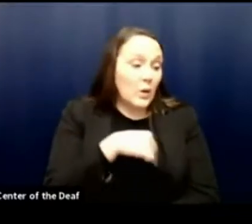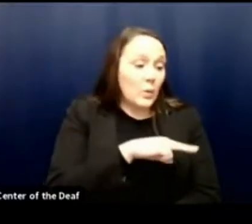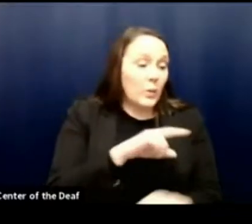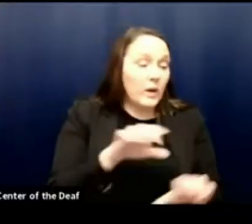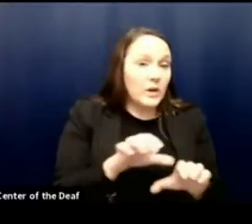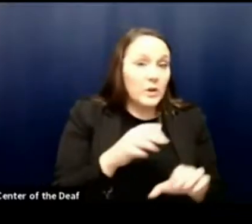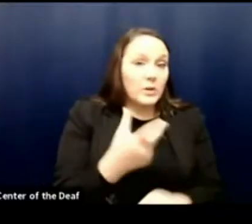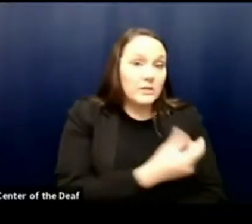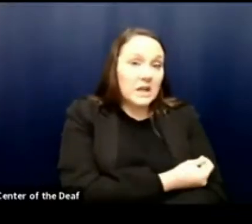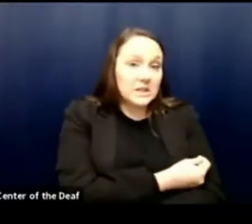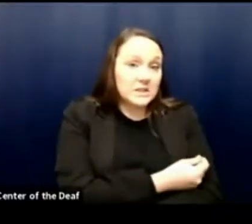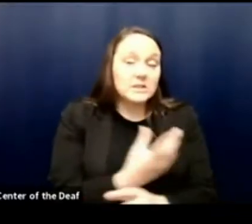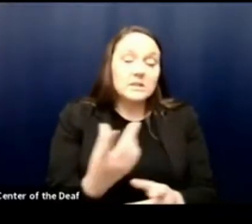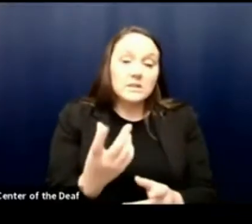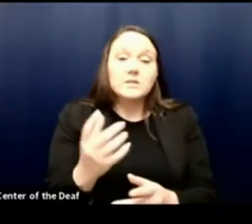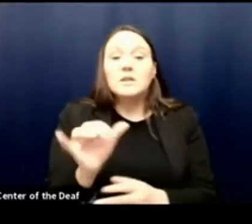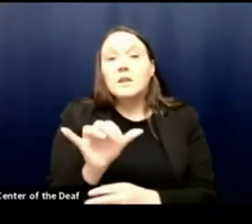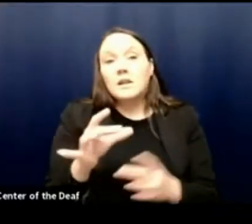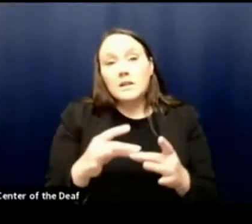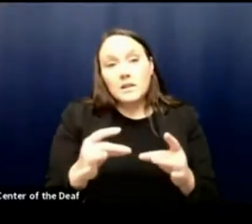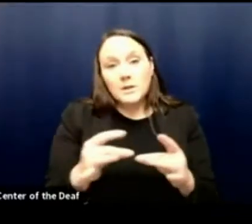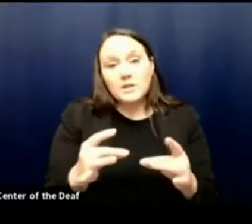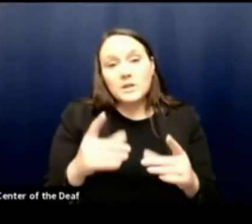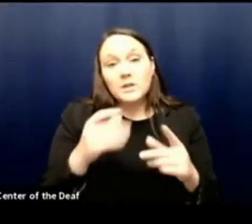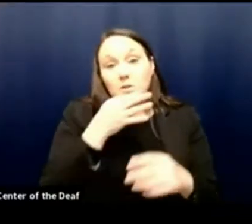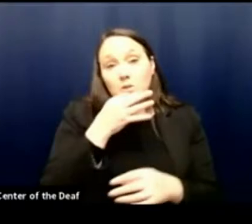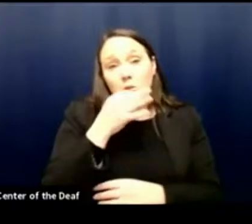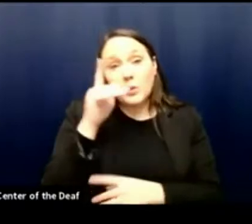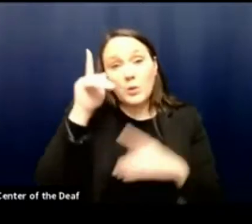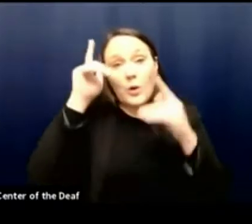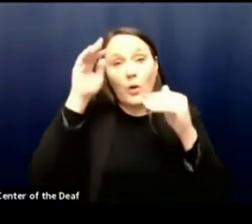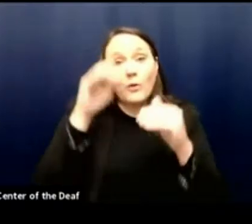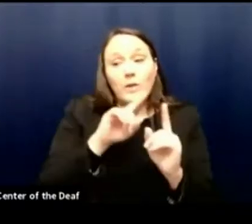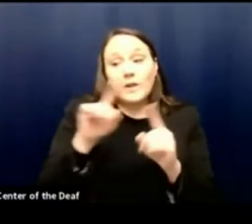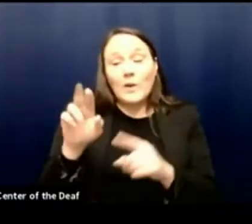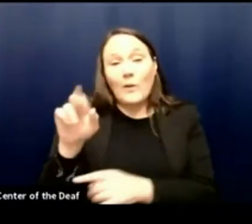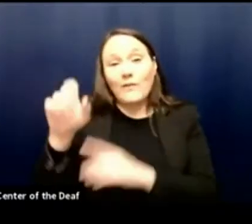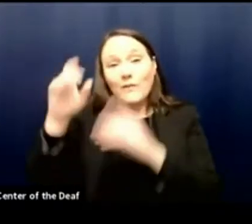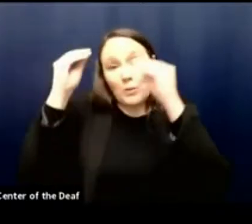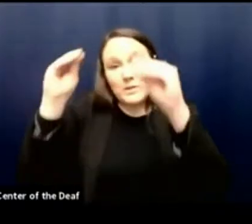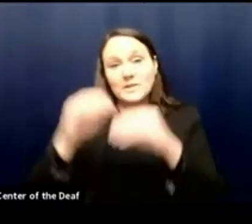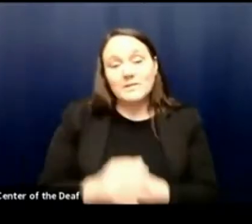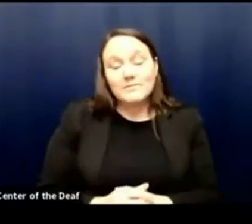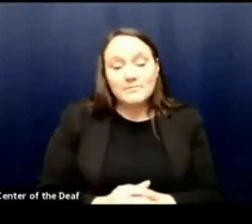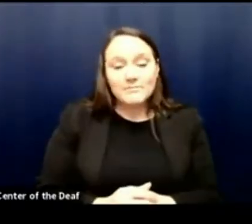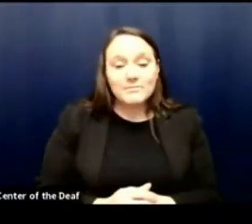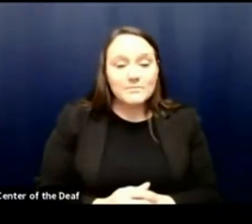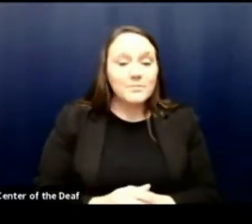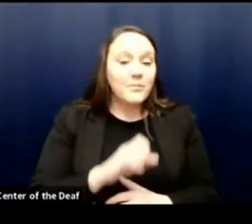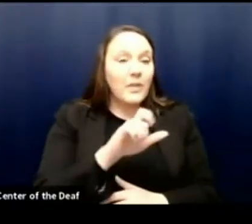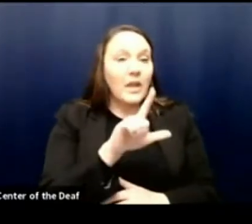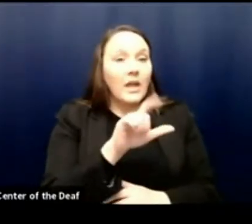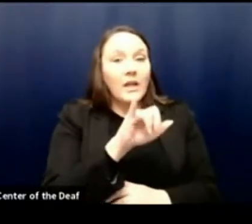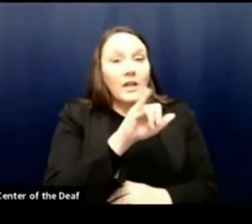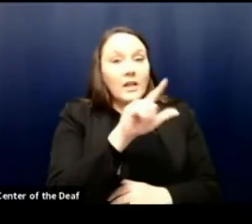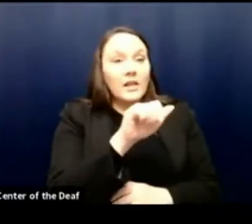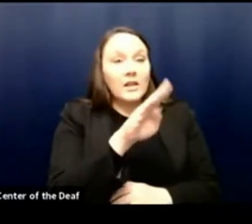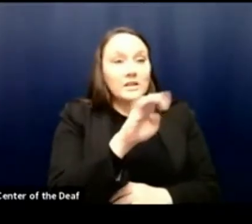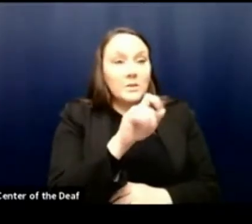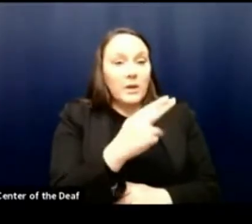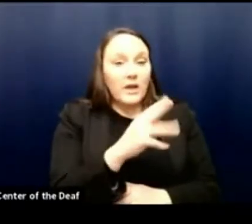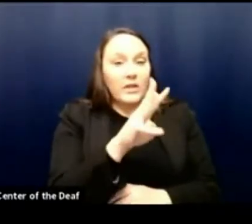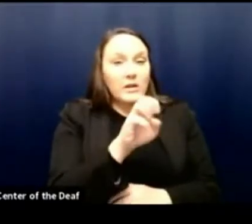we said, soon, hopefully be coming to a pharmacy near you. From Elizabeth, I believe with